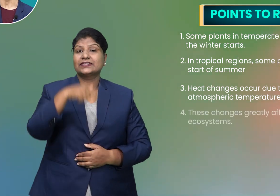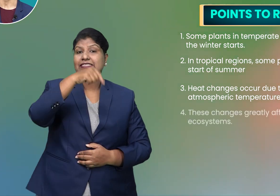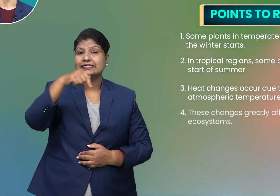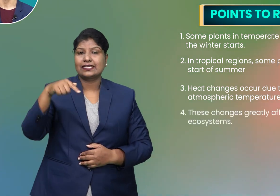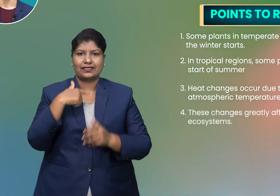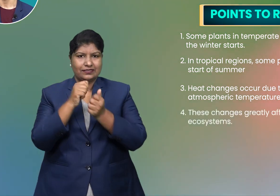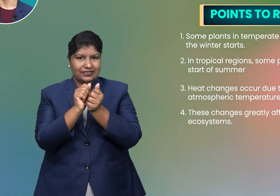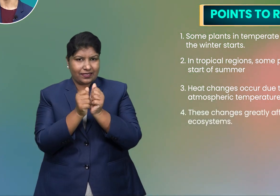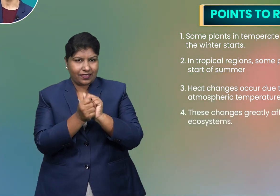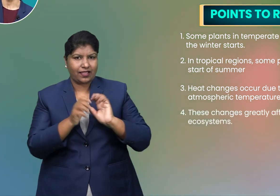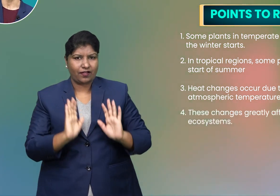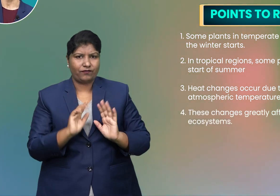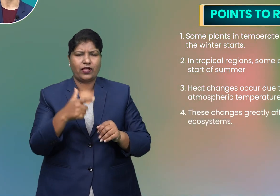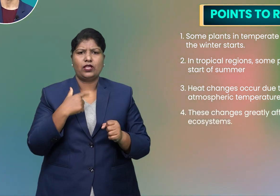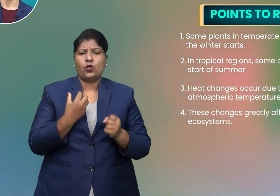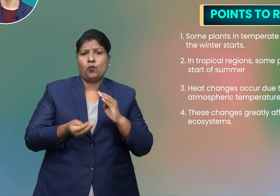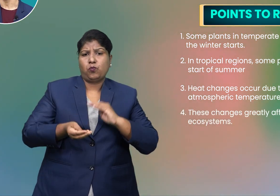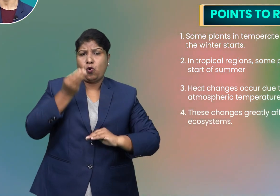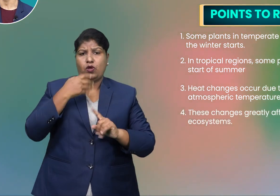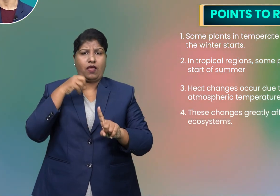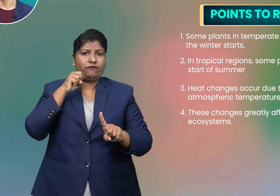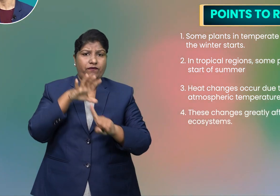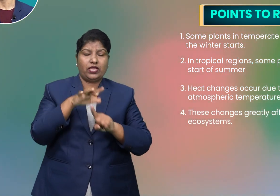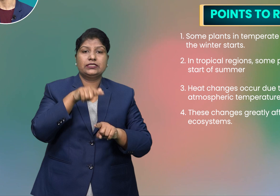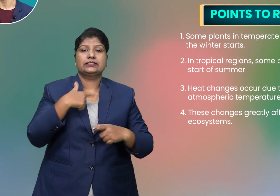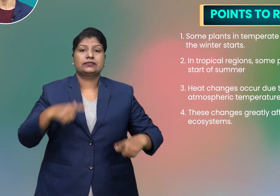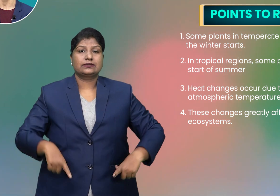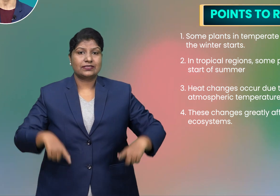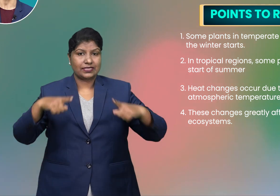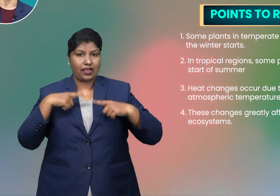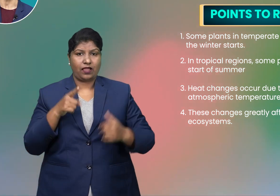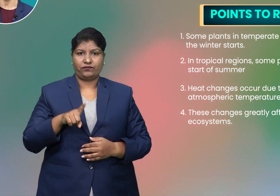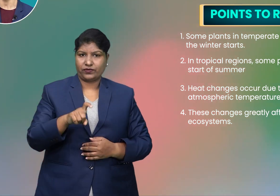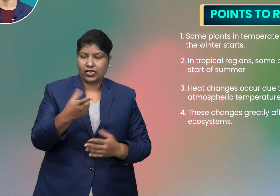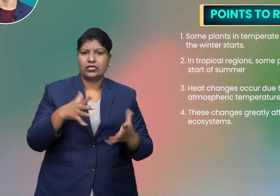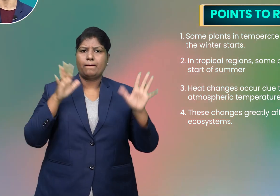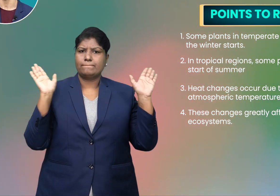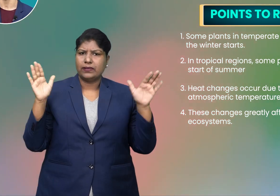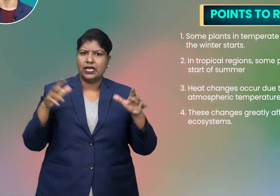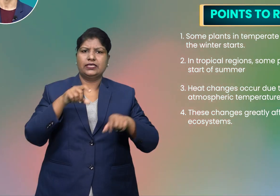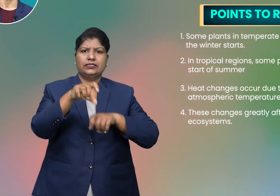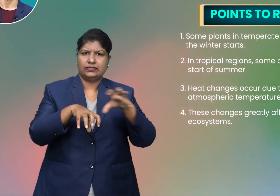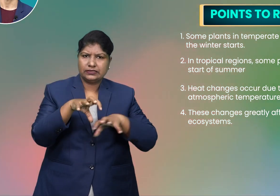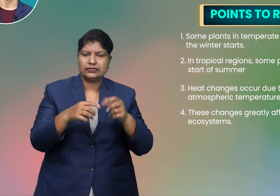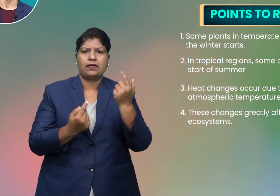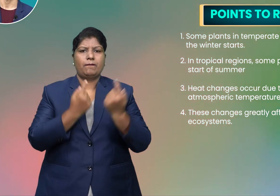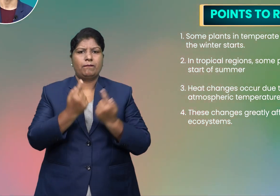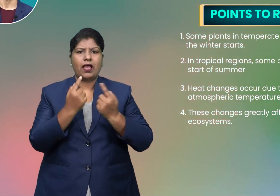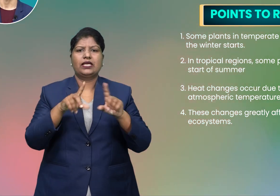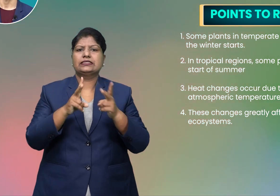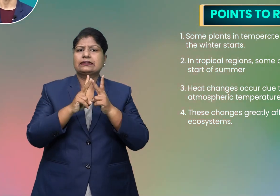These changes greatly affect the life of organisms in different ecosystems.